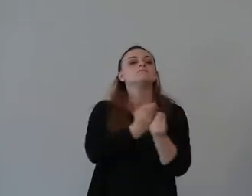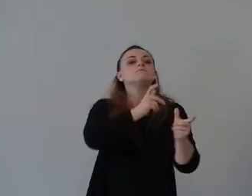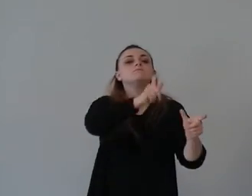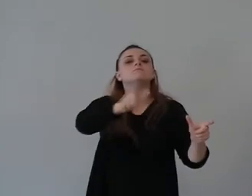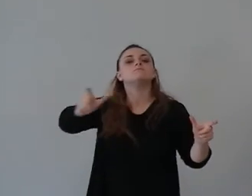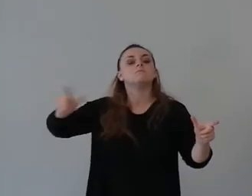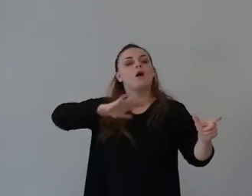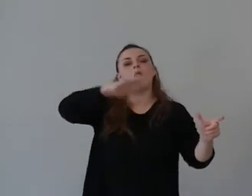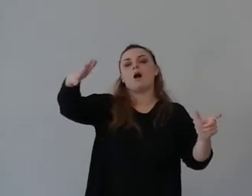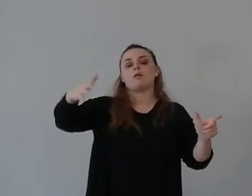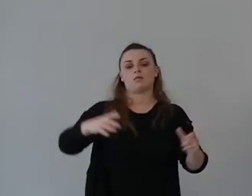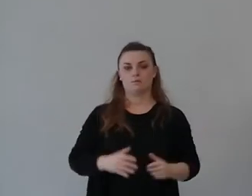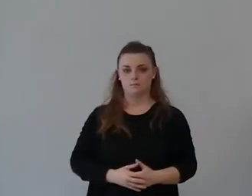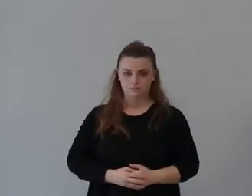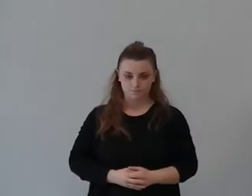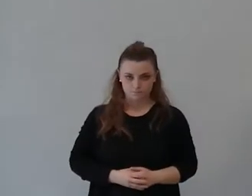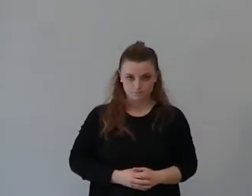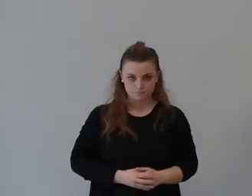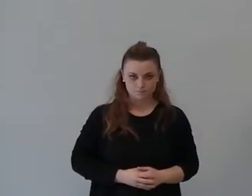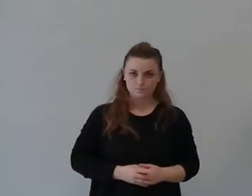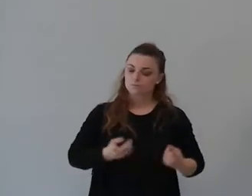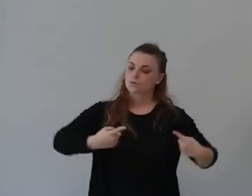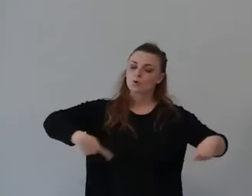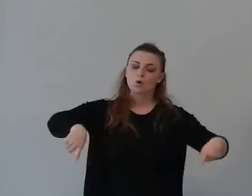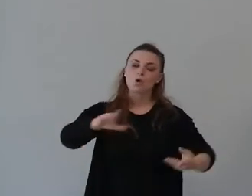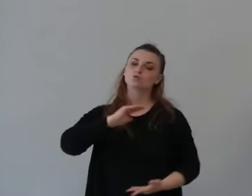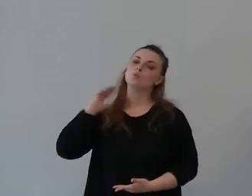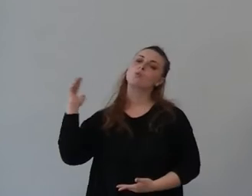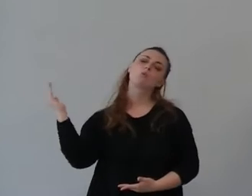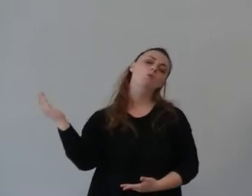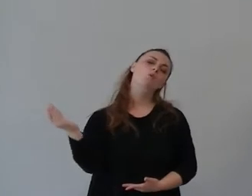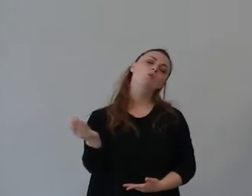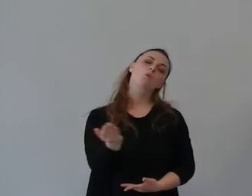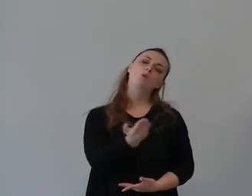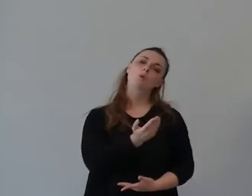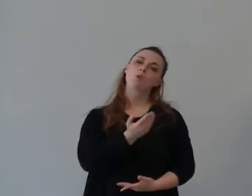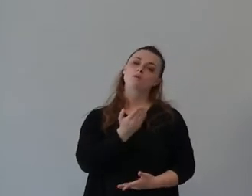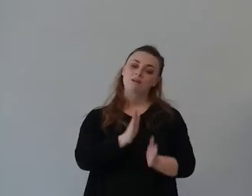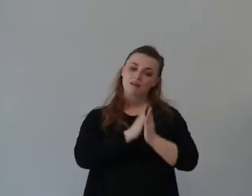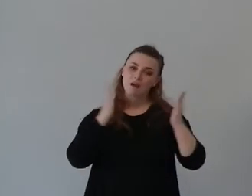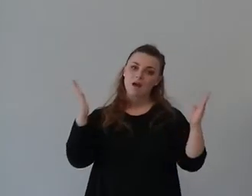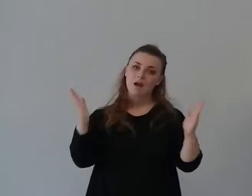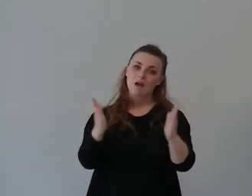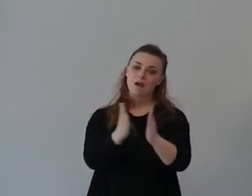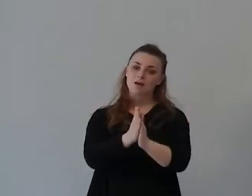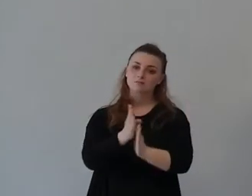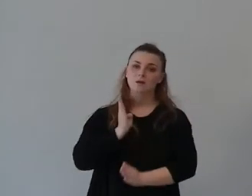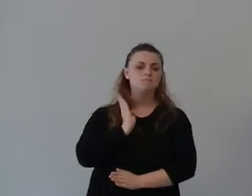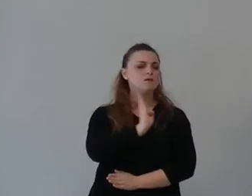cultivating these types of relationships. Tutti noi, tutta la Chiesa, dobbiamo essere pronti